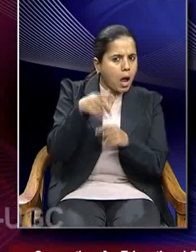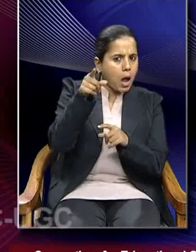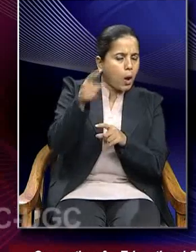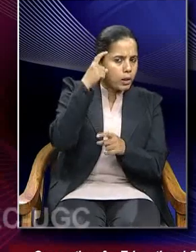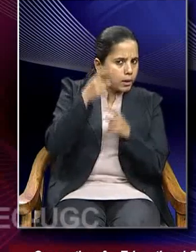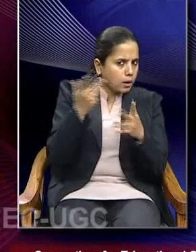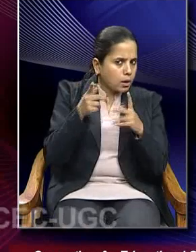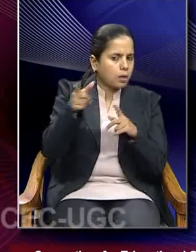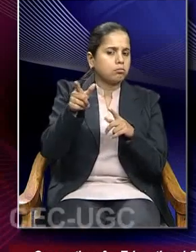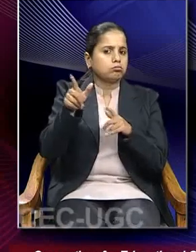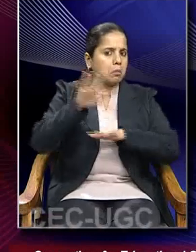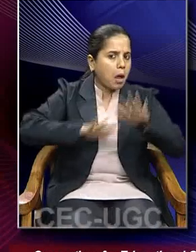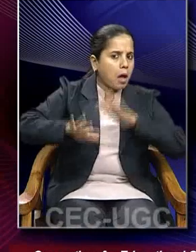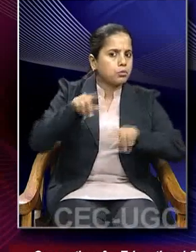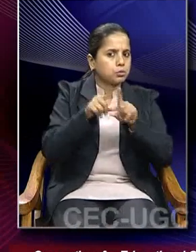think.